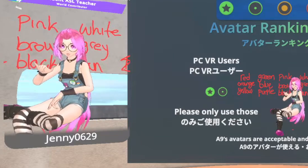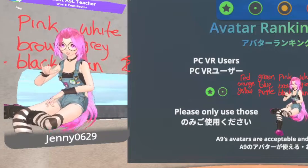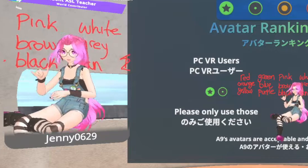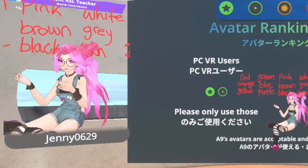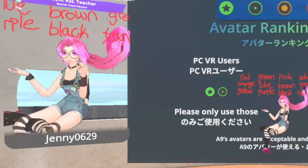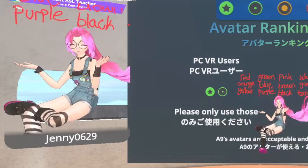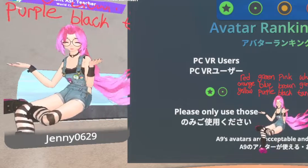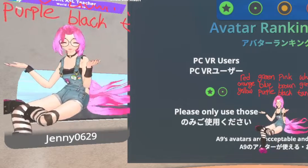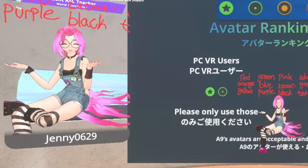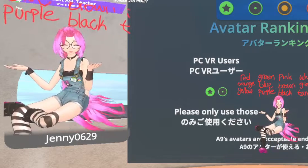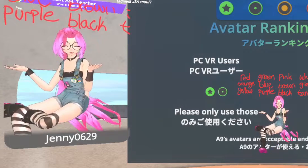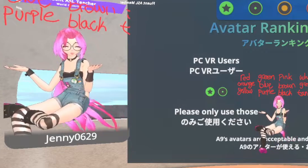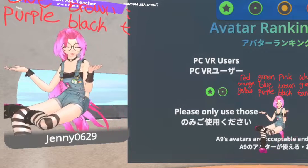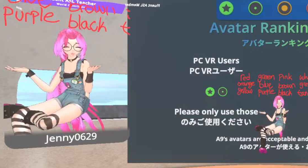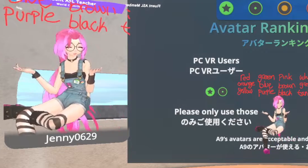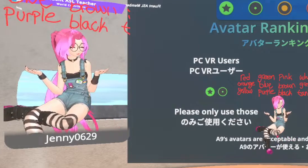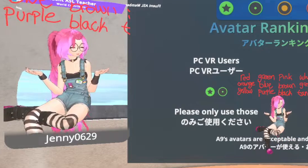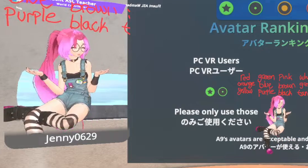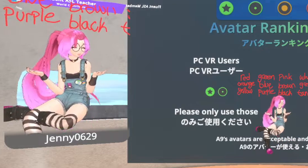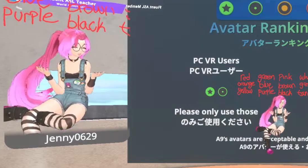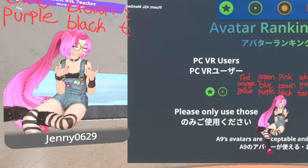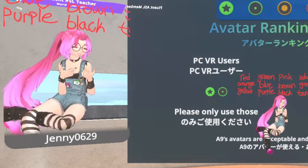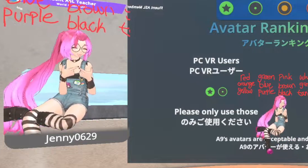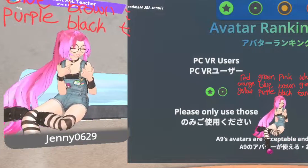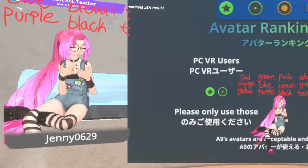same letter. What are we going to do?